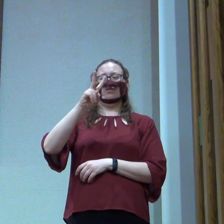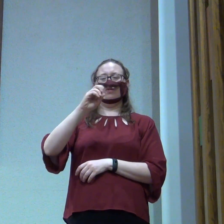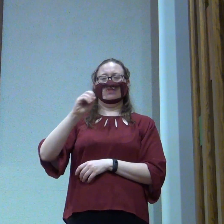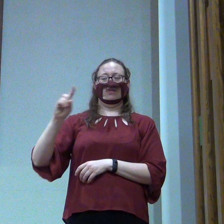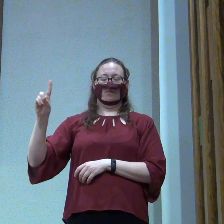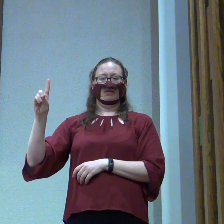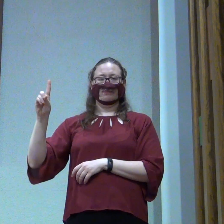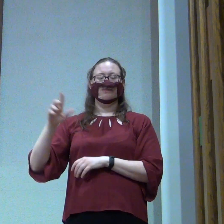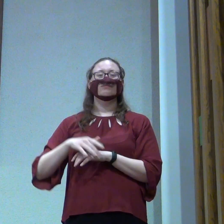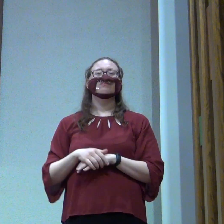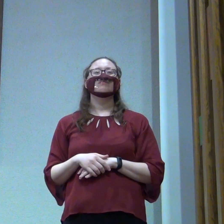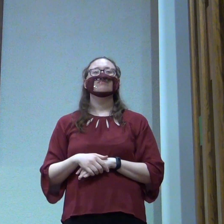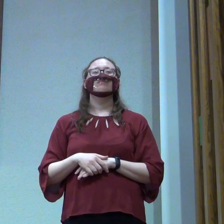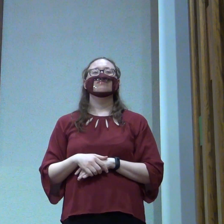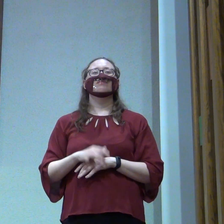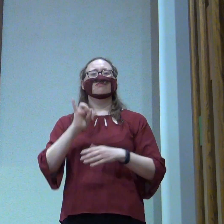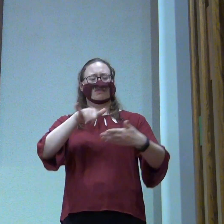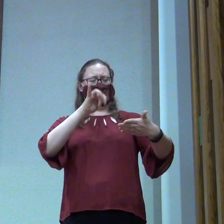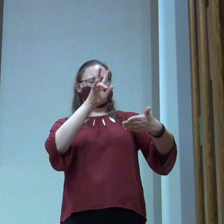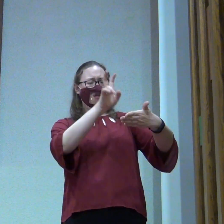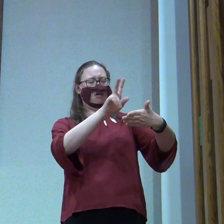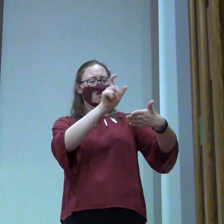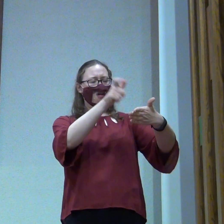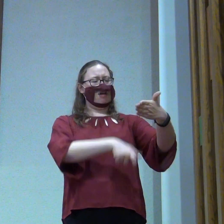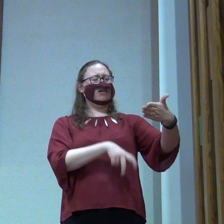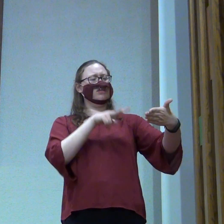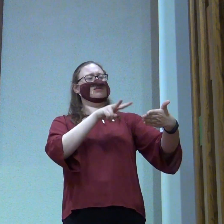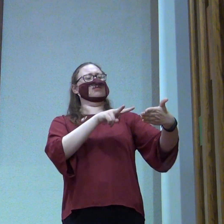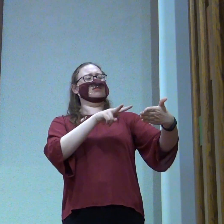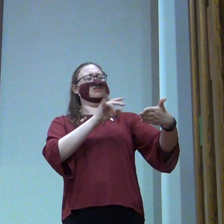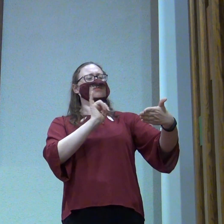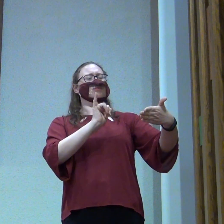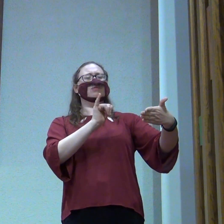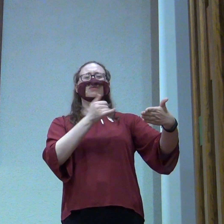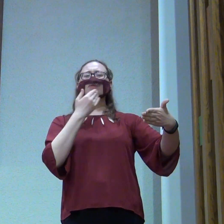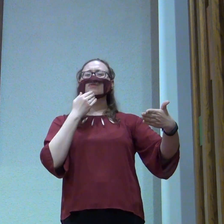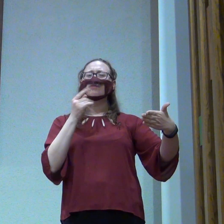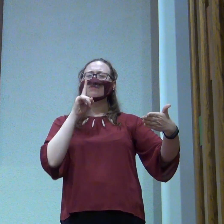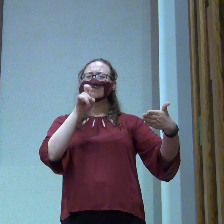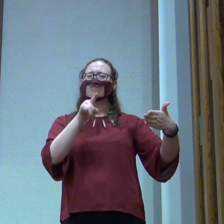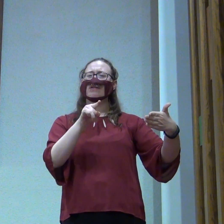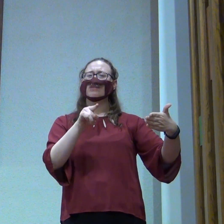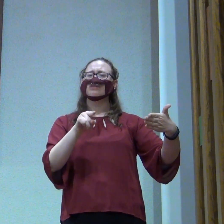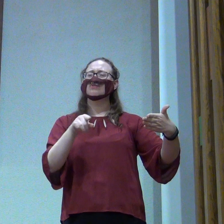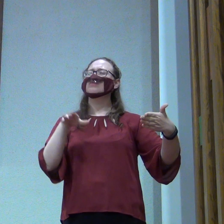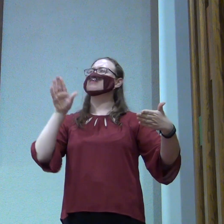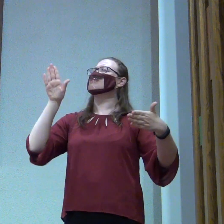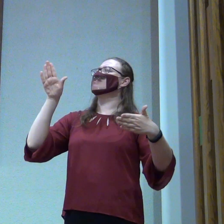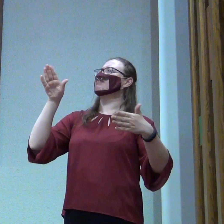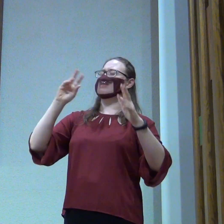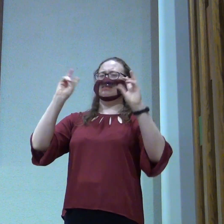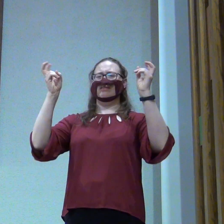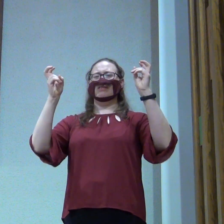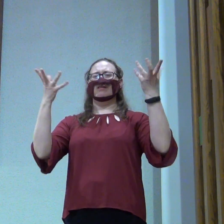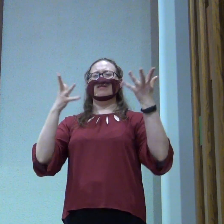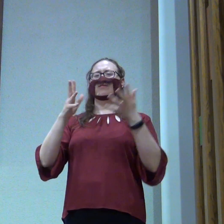And it raises the question, where was God at Auschwitz?